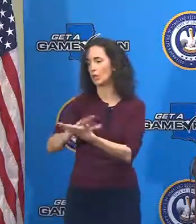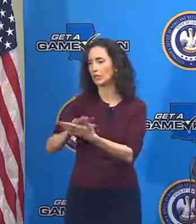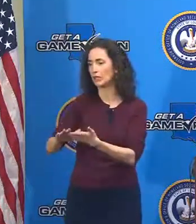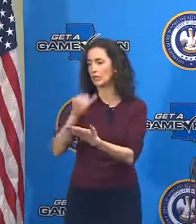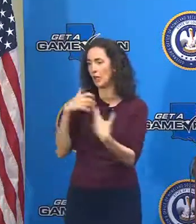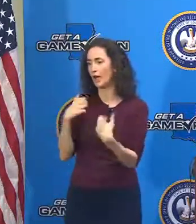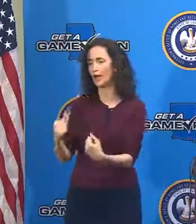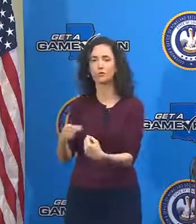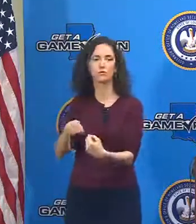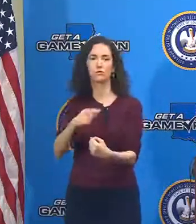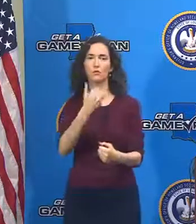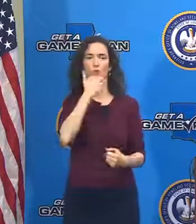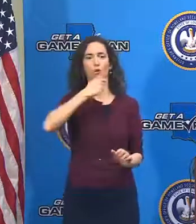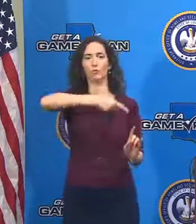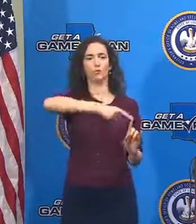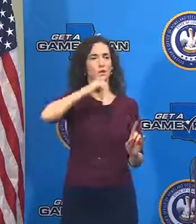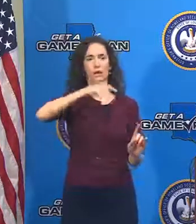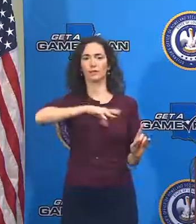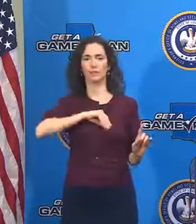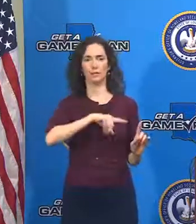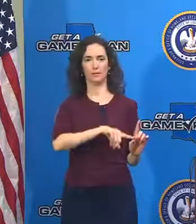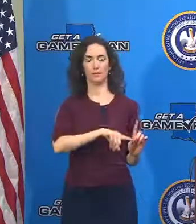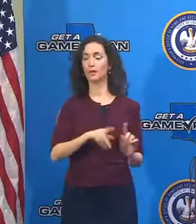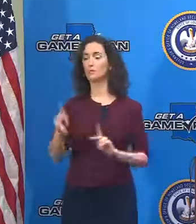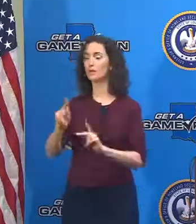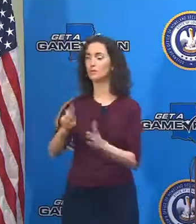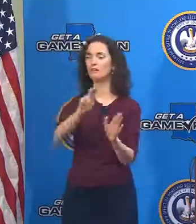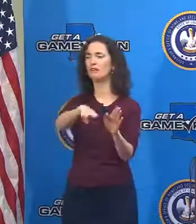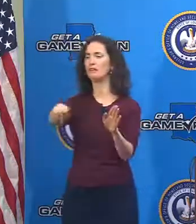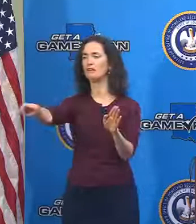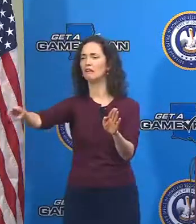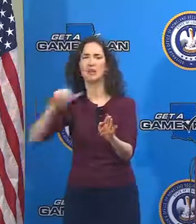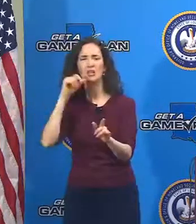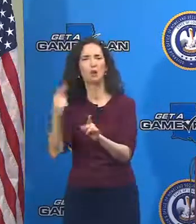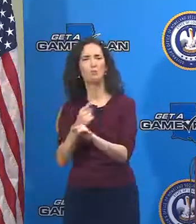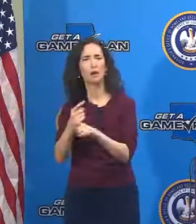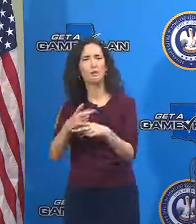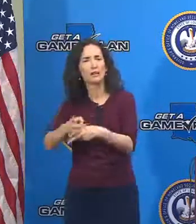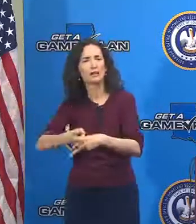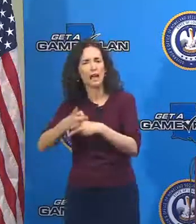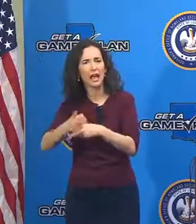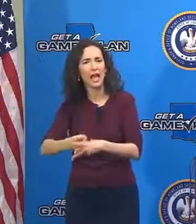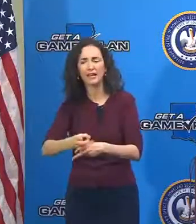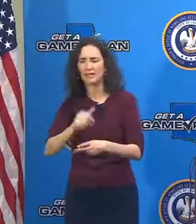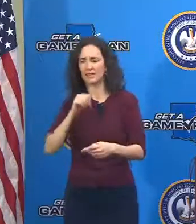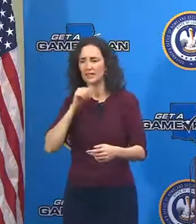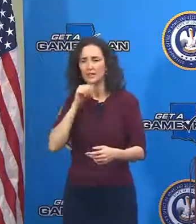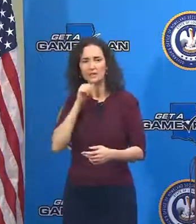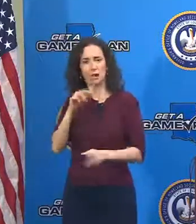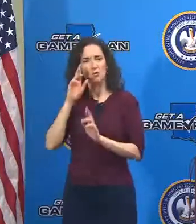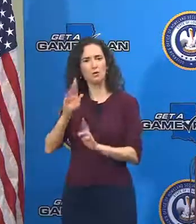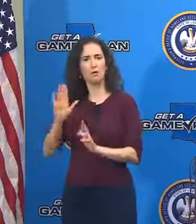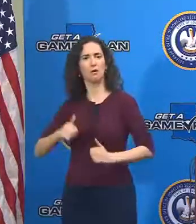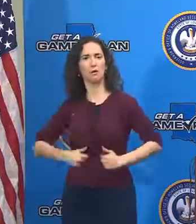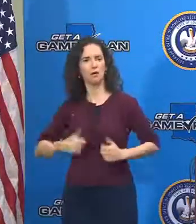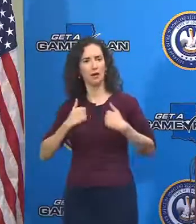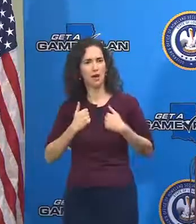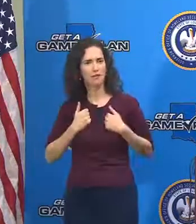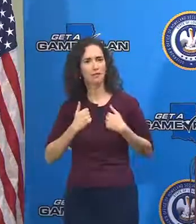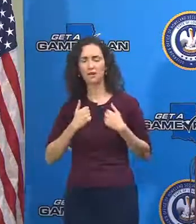lack of adequate care for these residents is inhumane and goes against the rules, regulations, and applicable